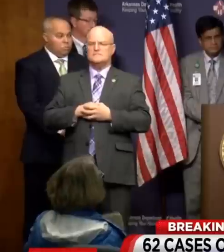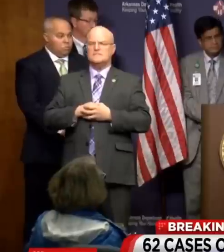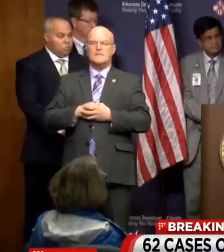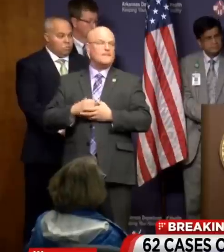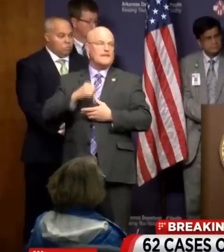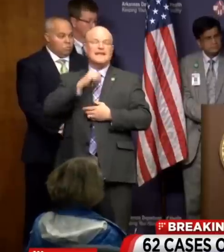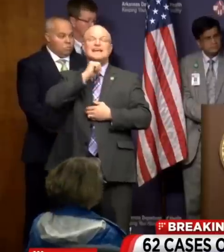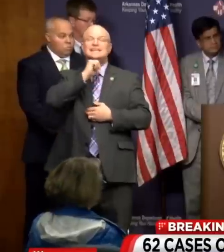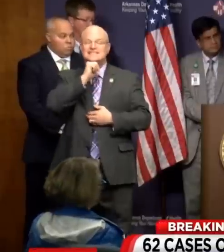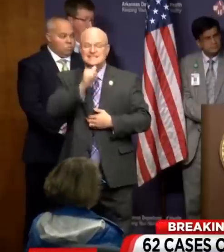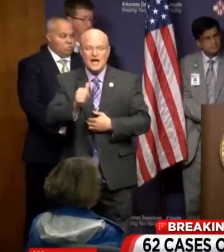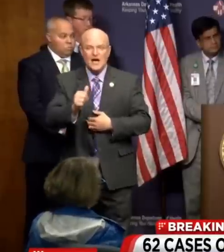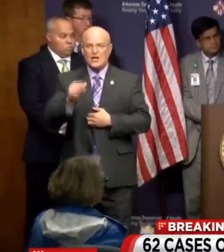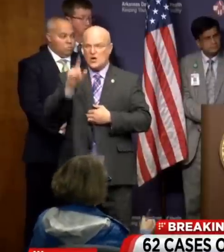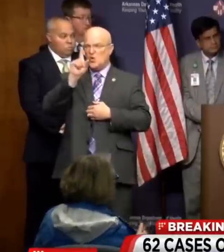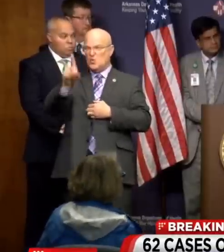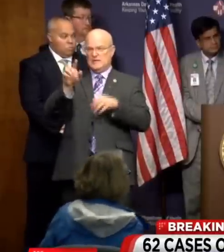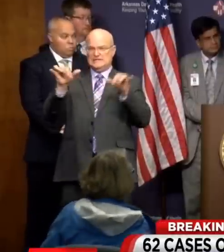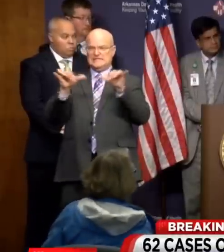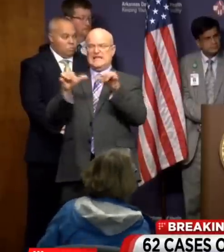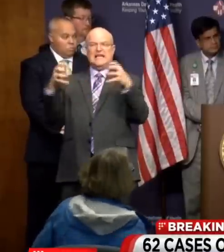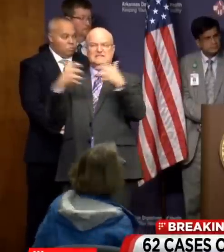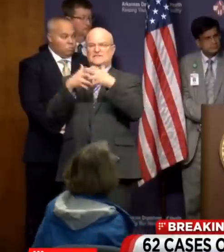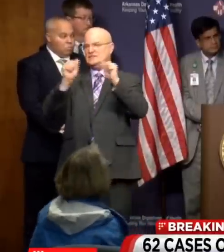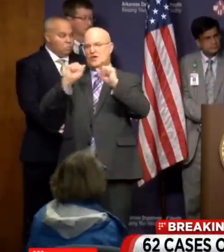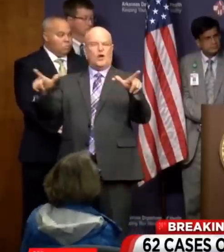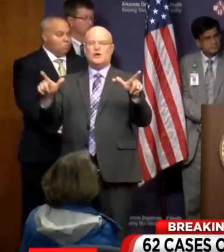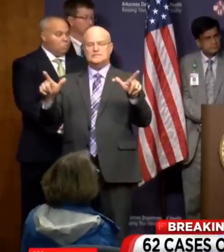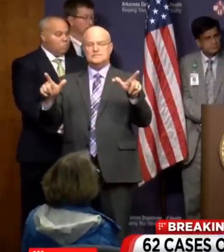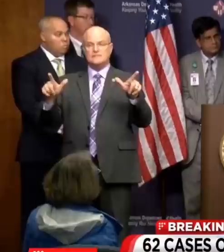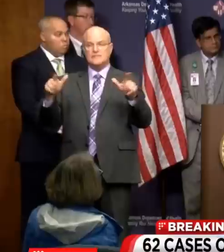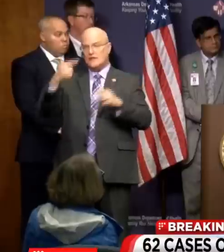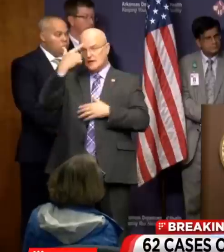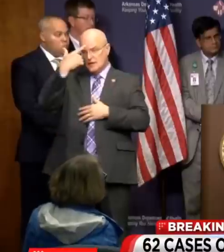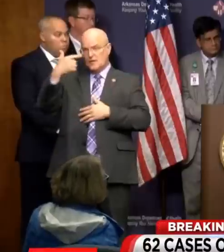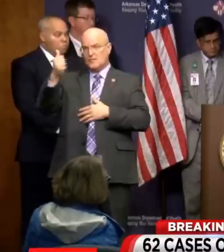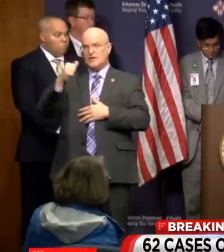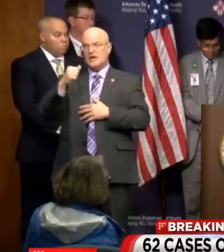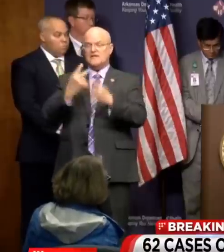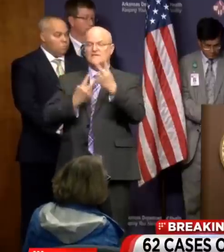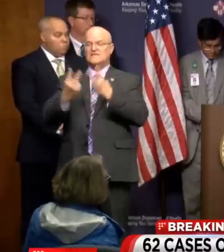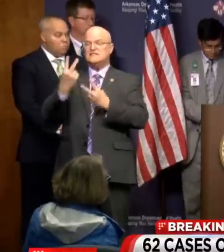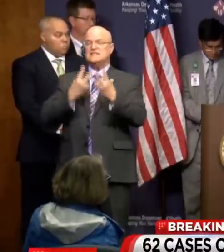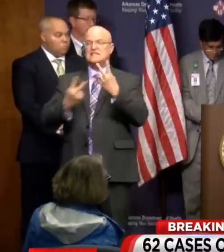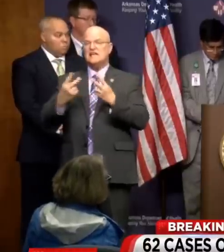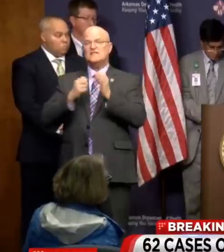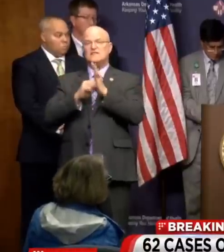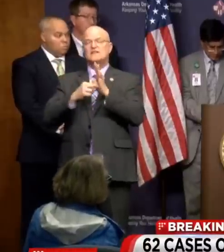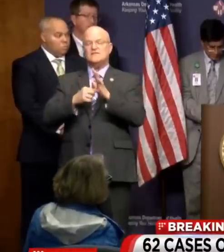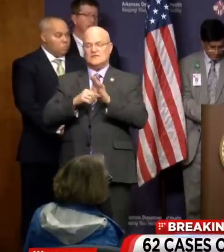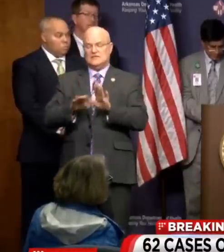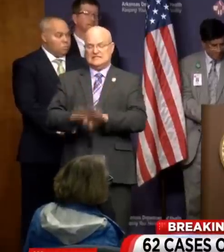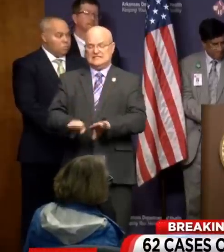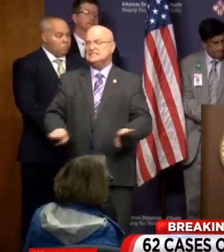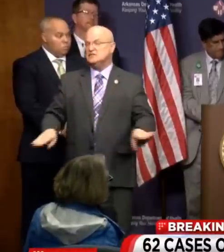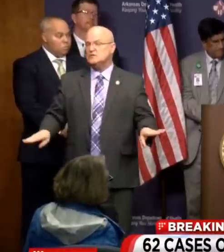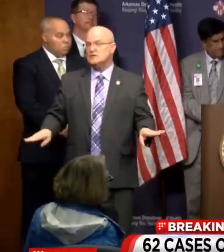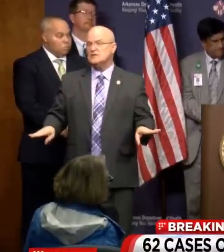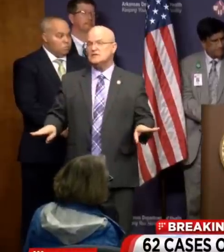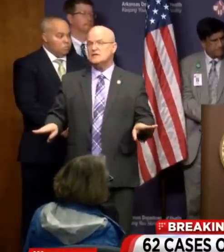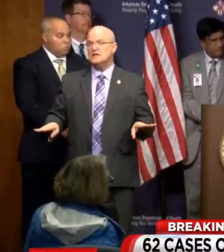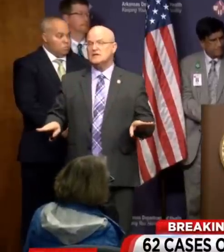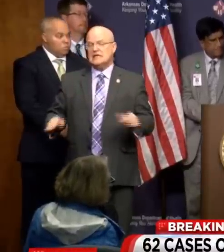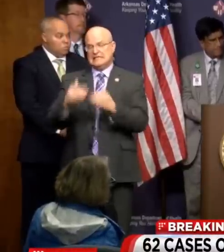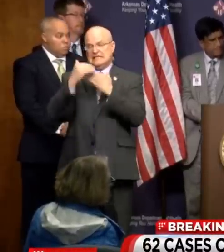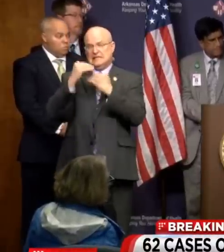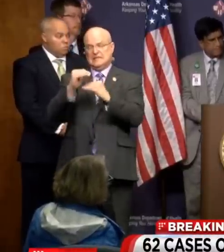It's not a one size fits all, because visitation, for instance, for pediatric patients,